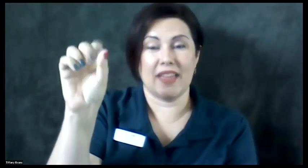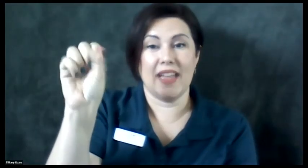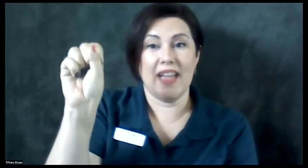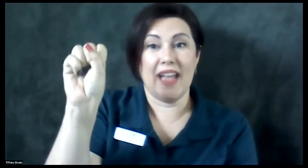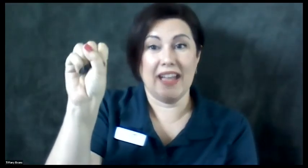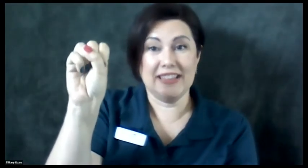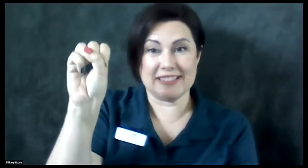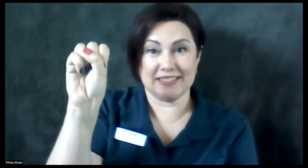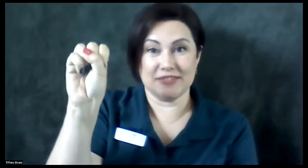S,